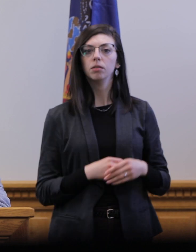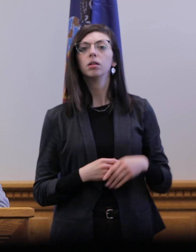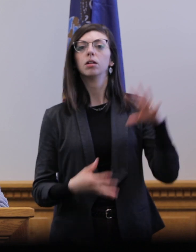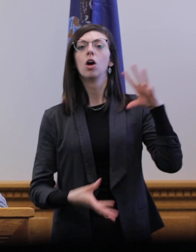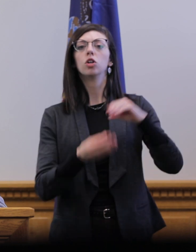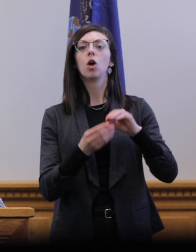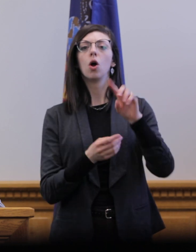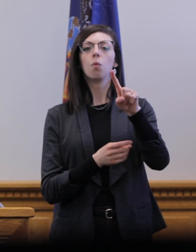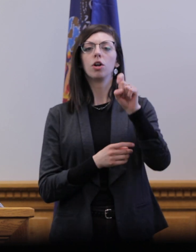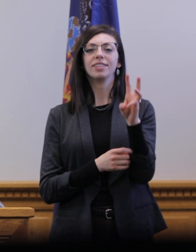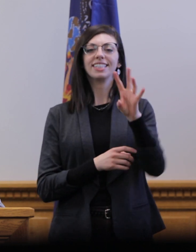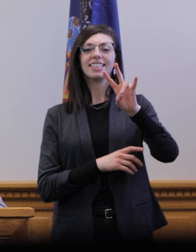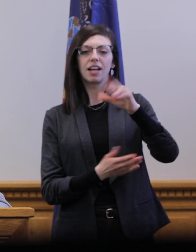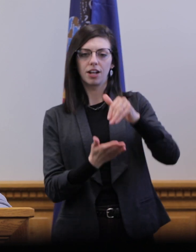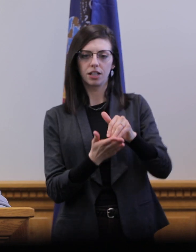of